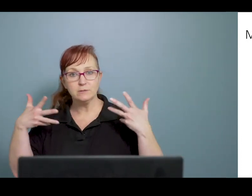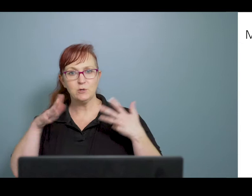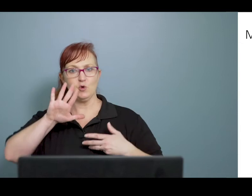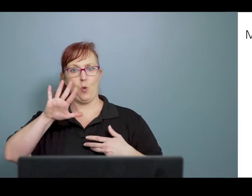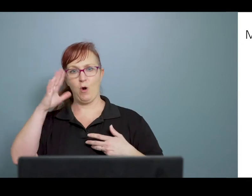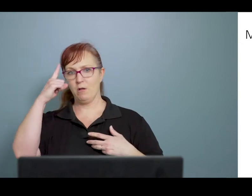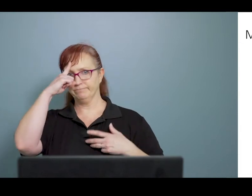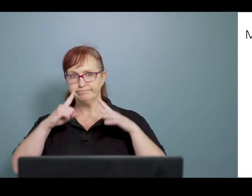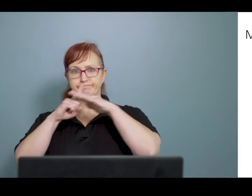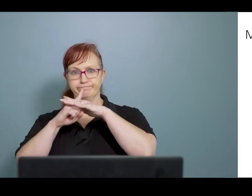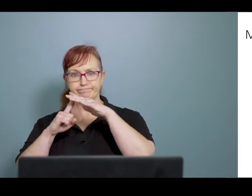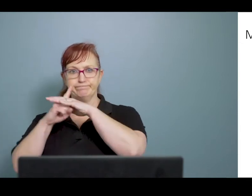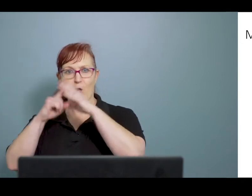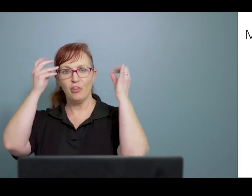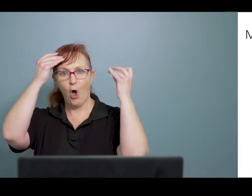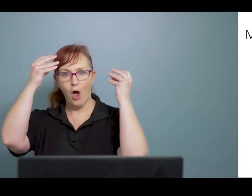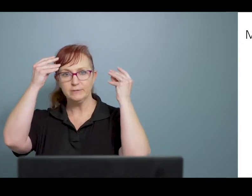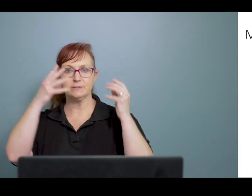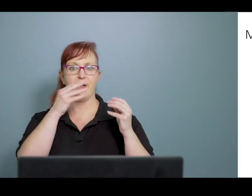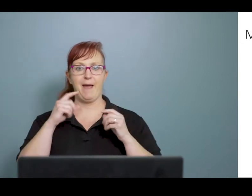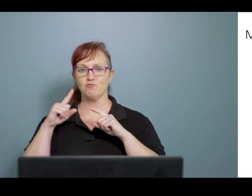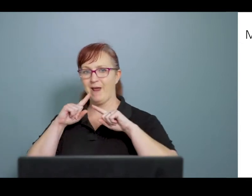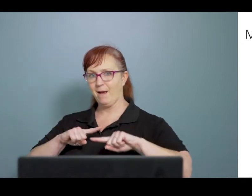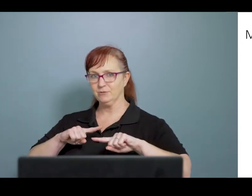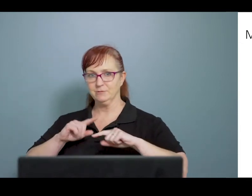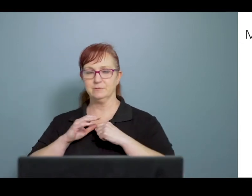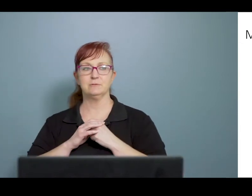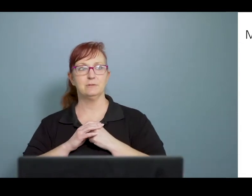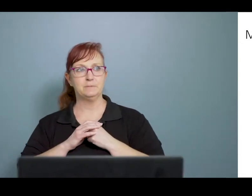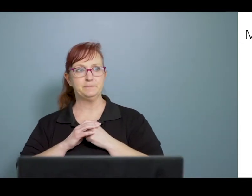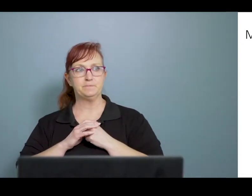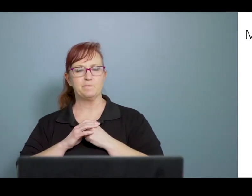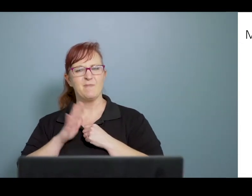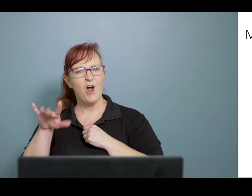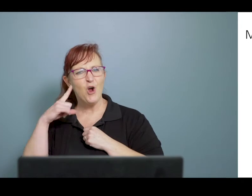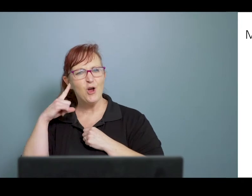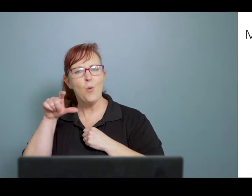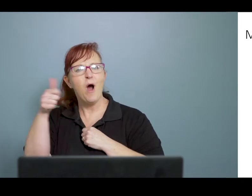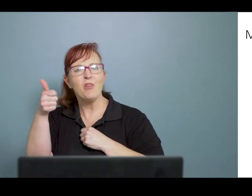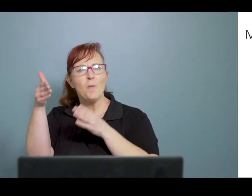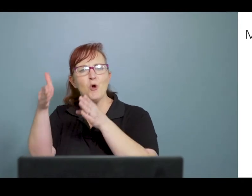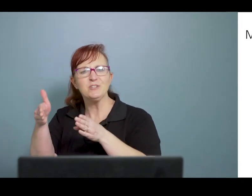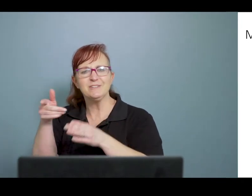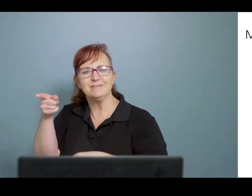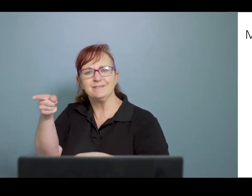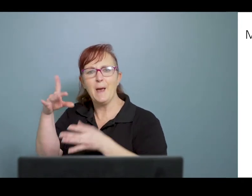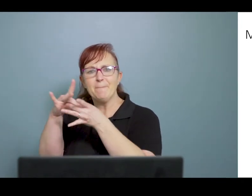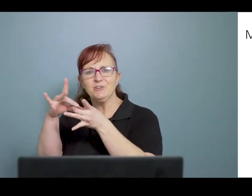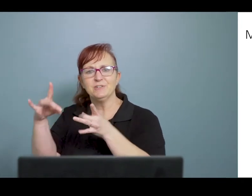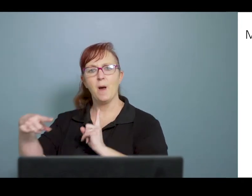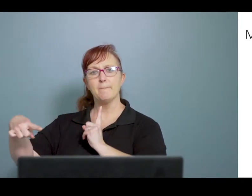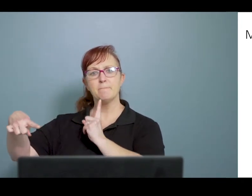thoughts and reactions. And I heard somebody mention positive